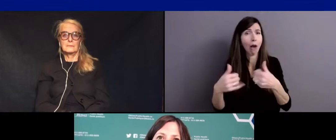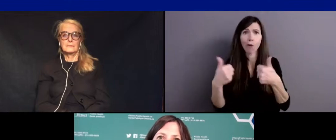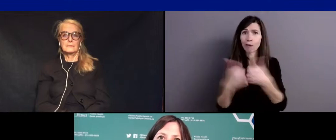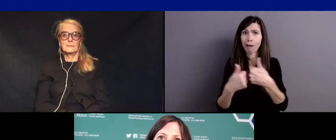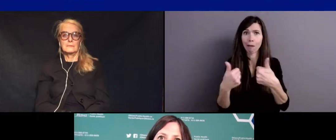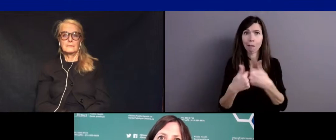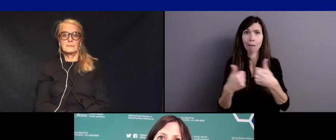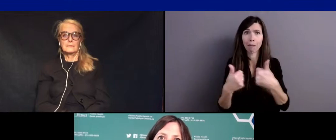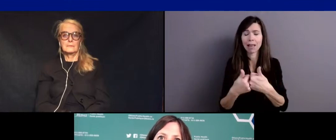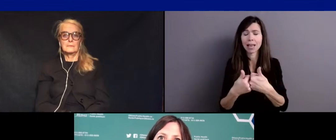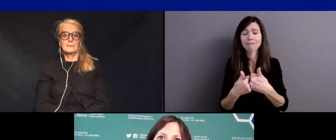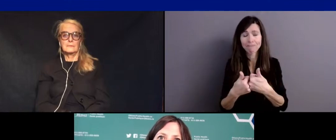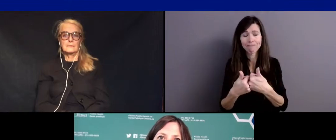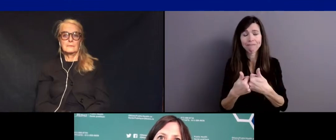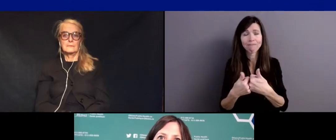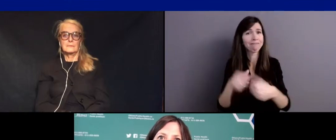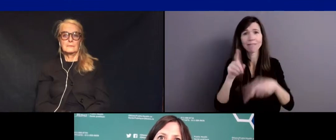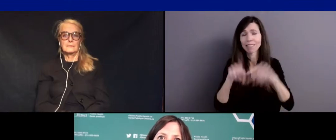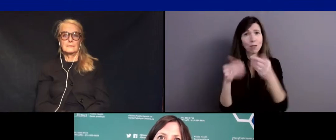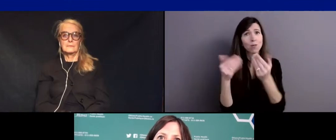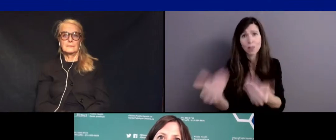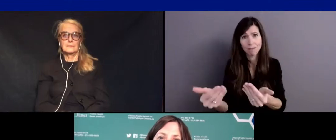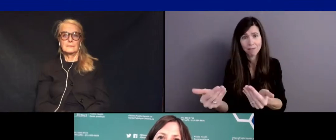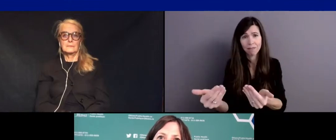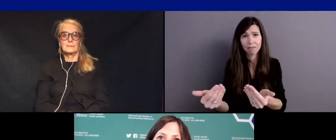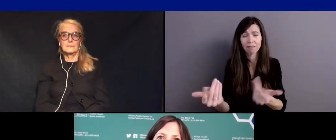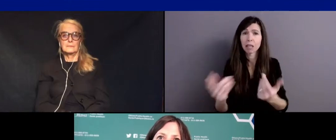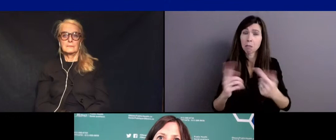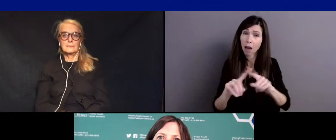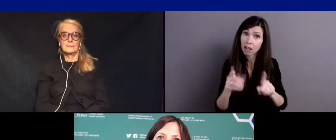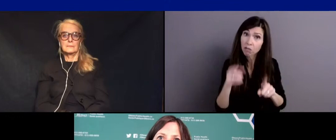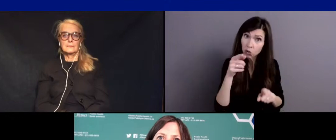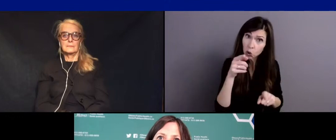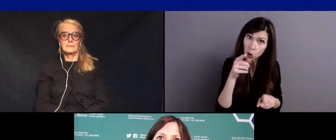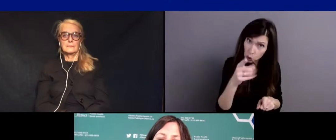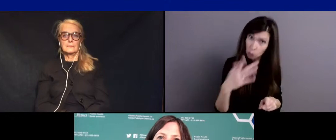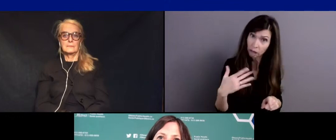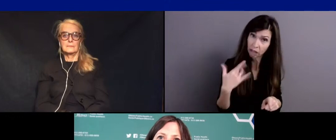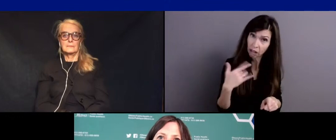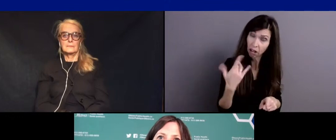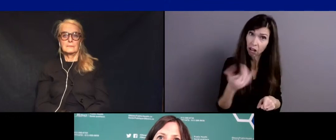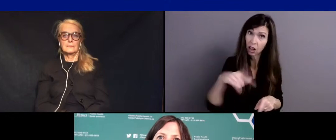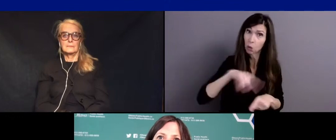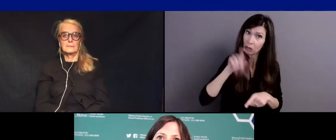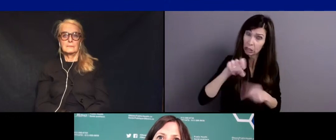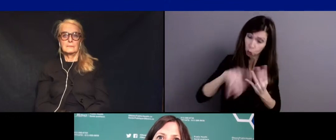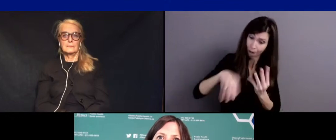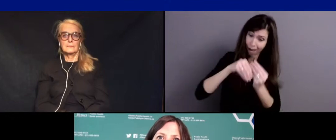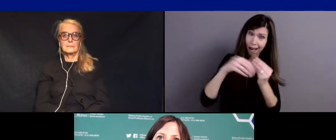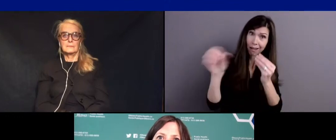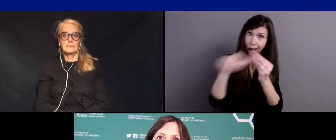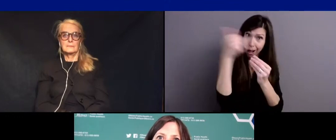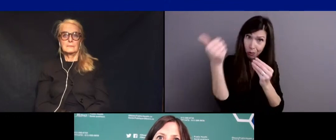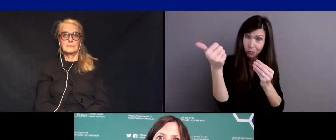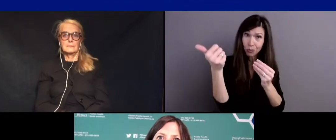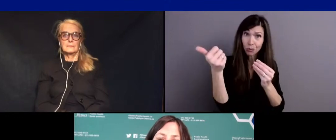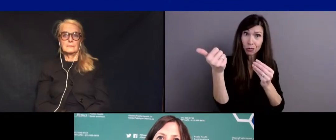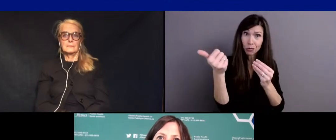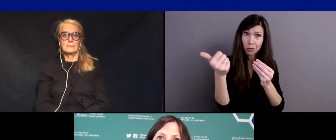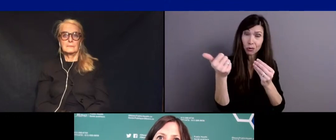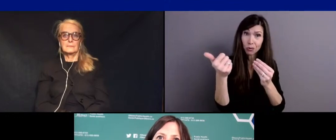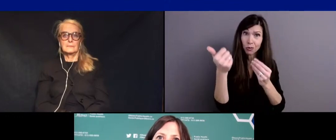But are there other measures you think that should be brought in, Dr. Etchis? I mean, 28 teams, hundreds of